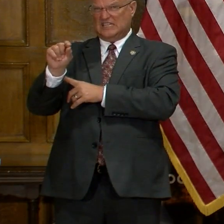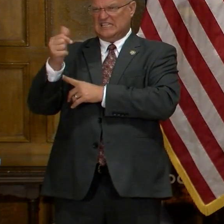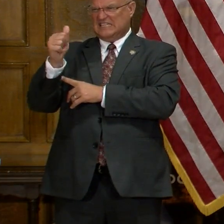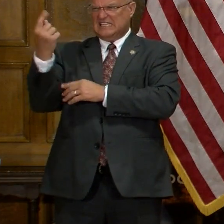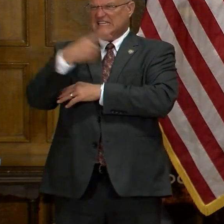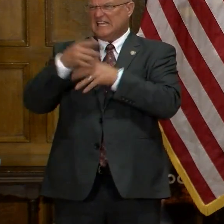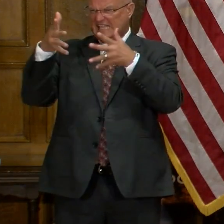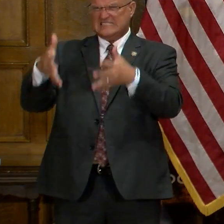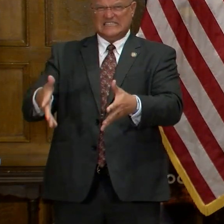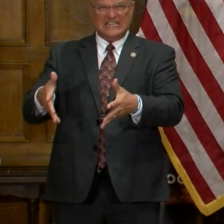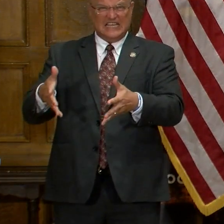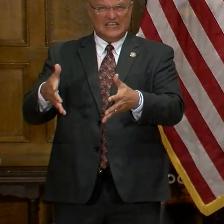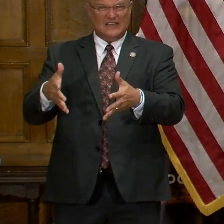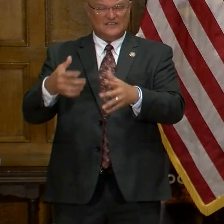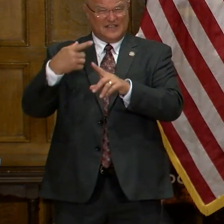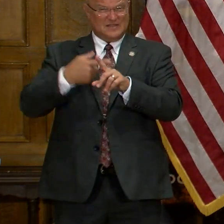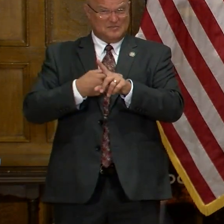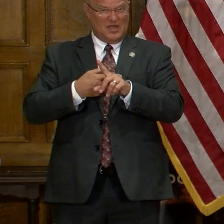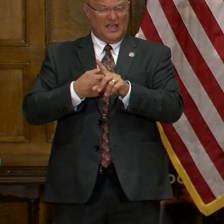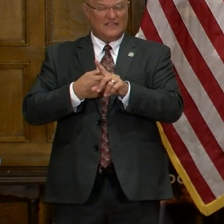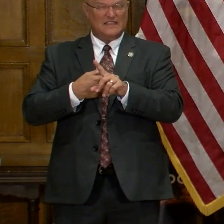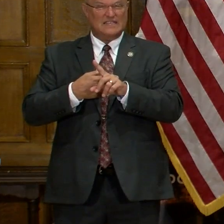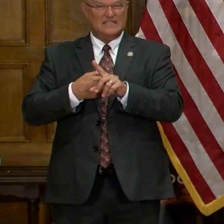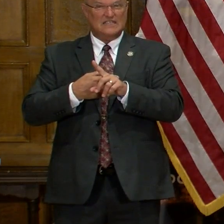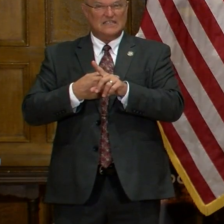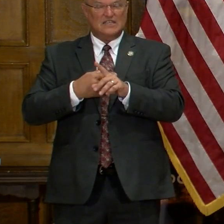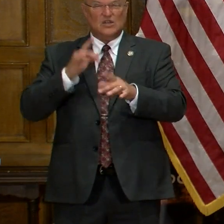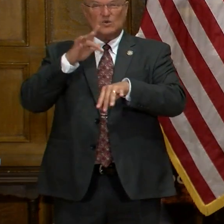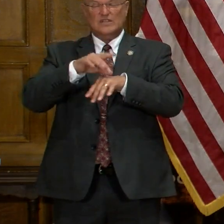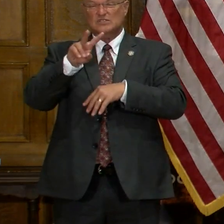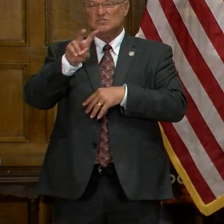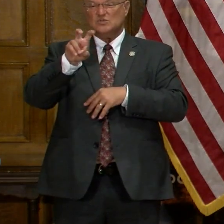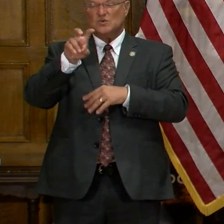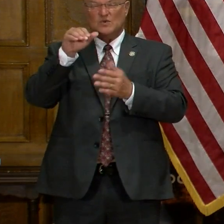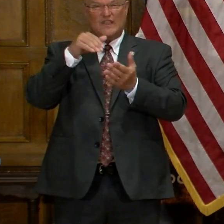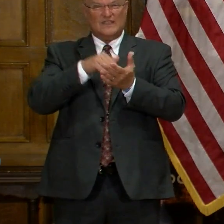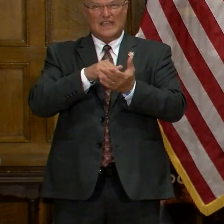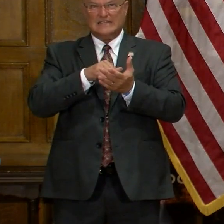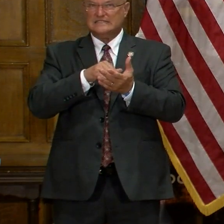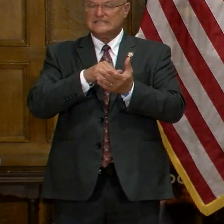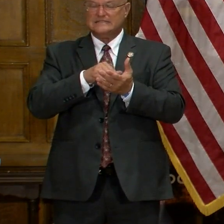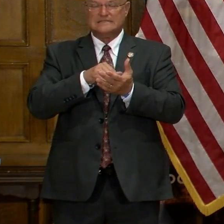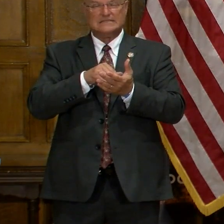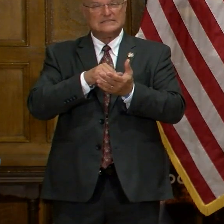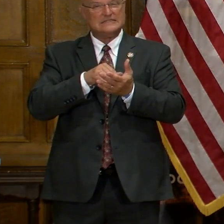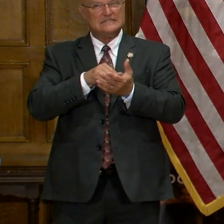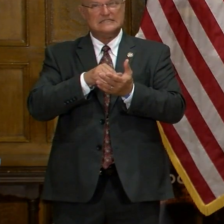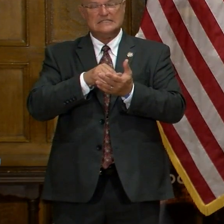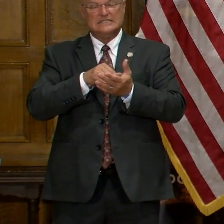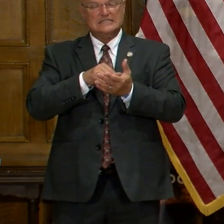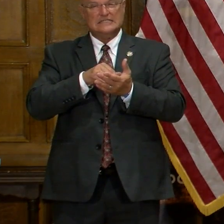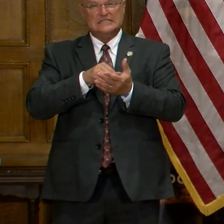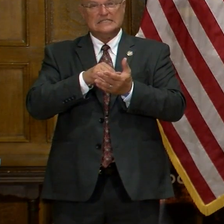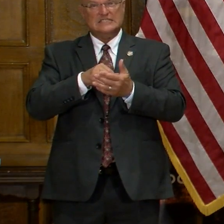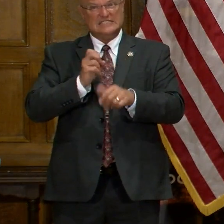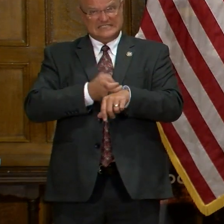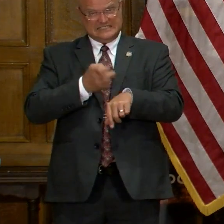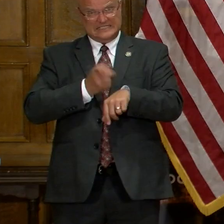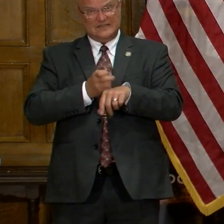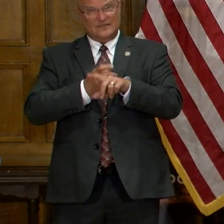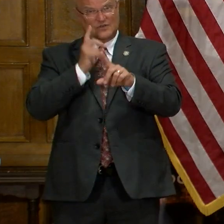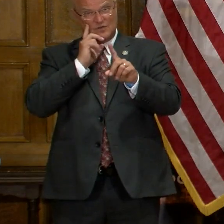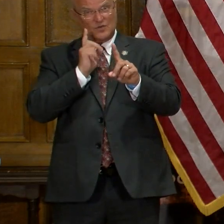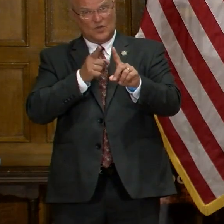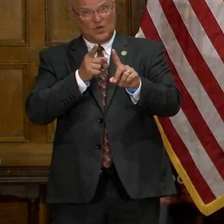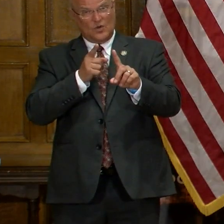10 days left in the month, reaching 200,000 is going to be a difficult goal